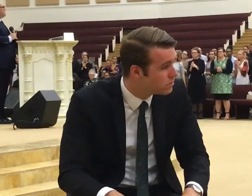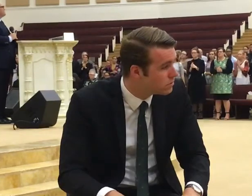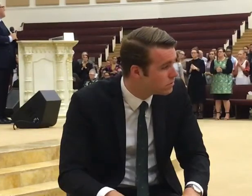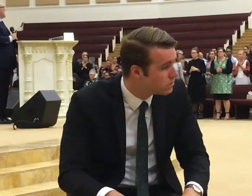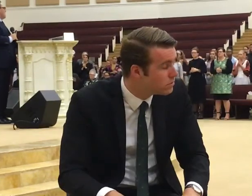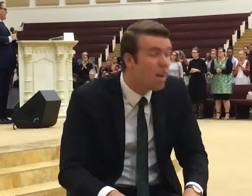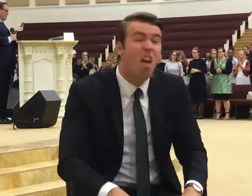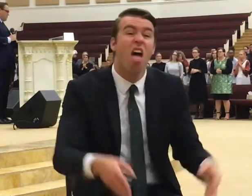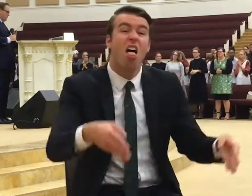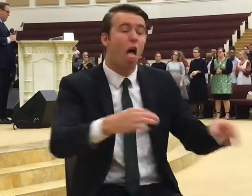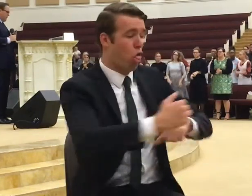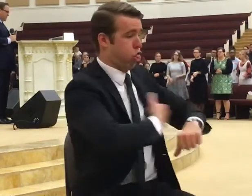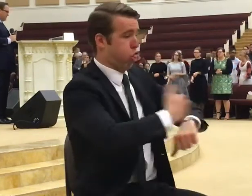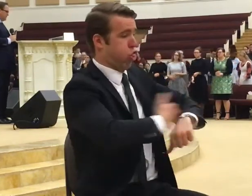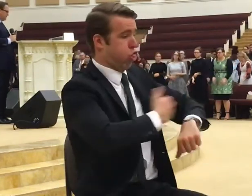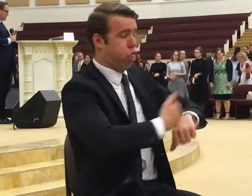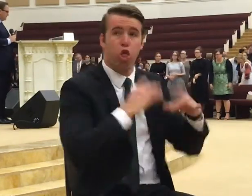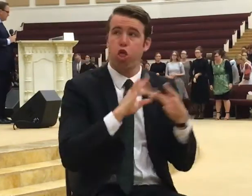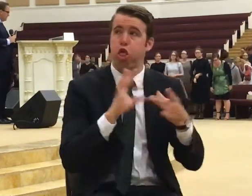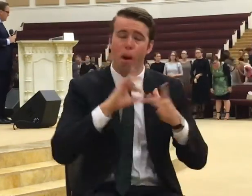Let them say all they want to say.